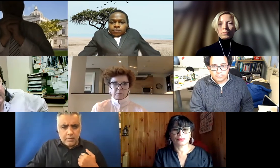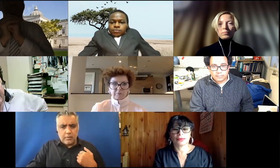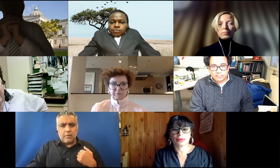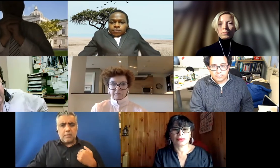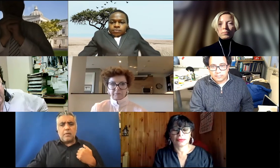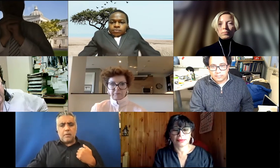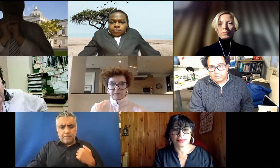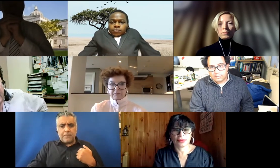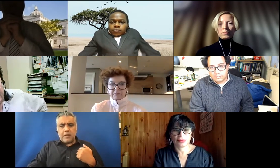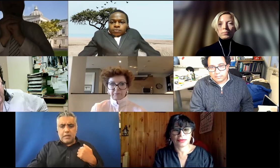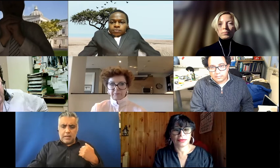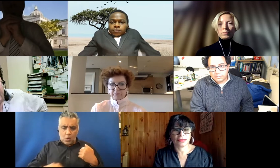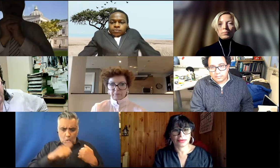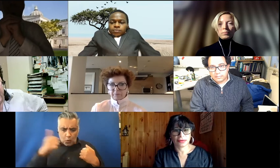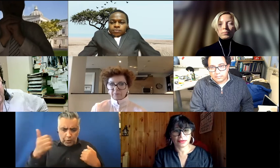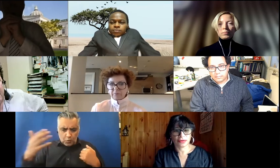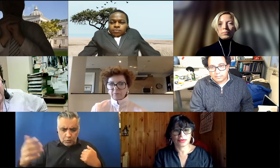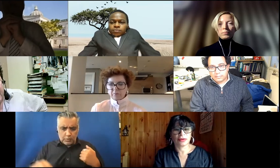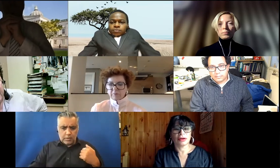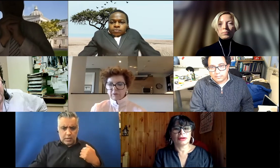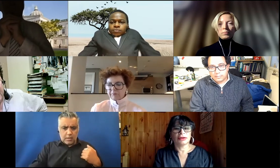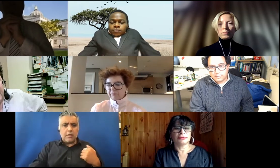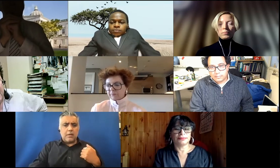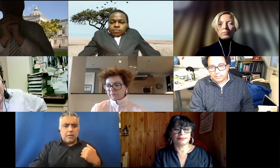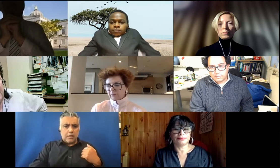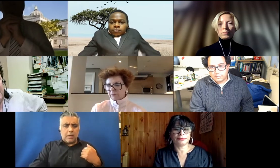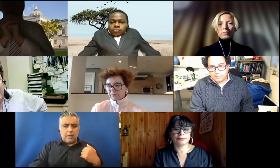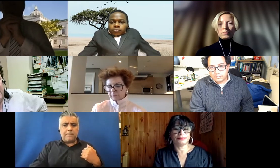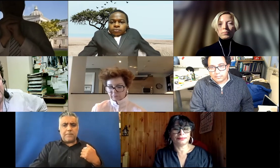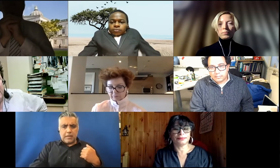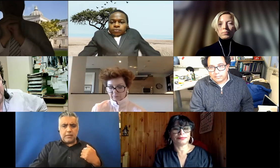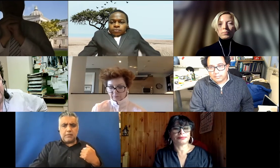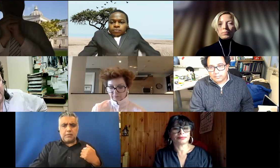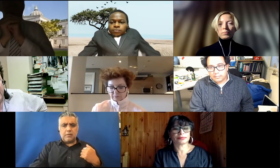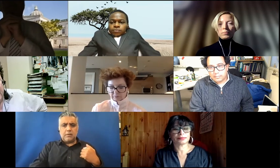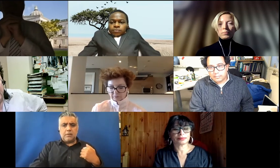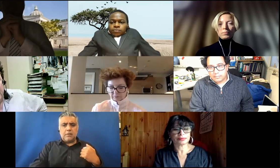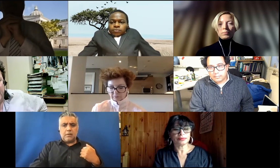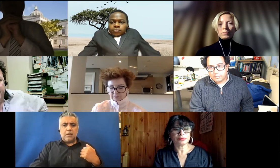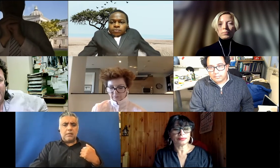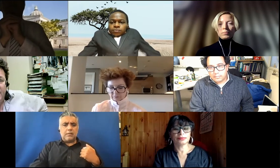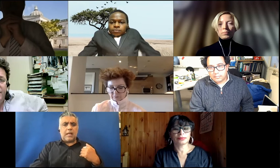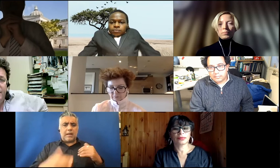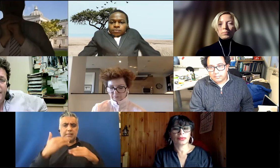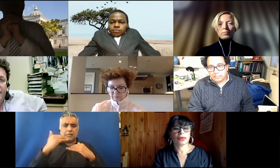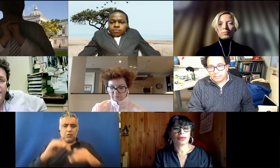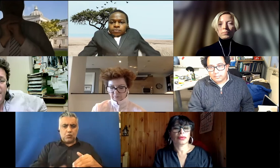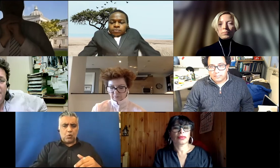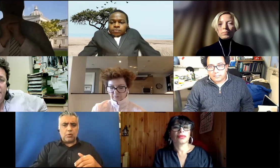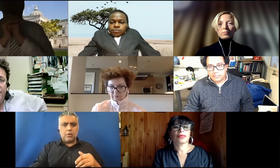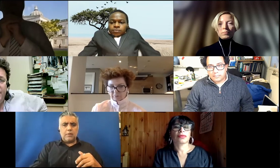The other thing here in Europe that we have with the mass data, it's always this restriction with the